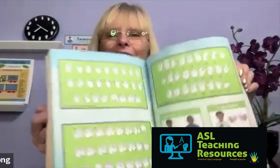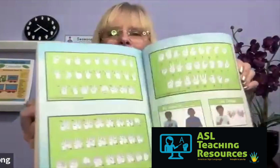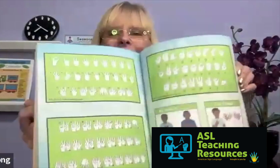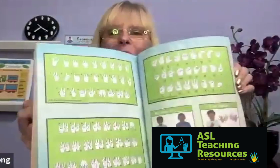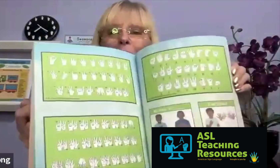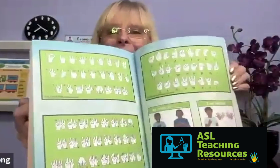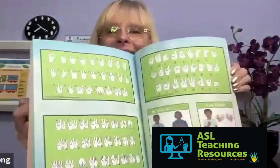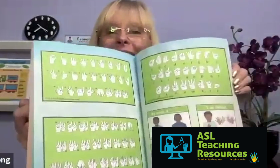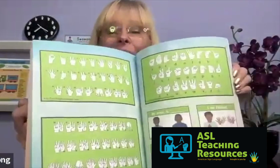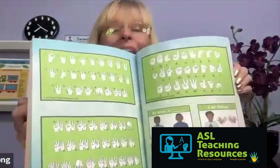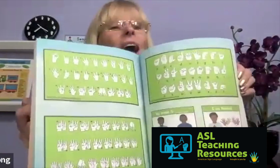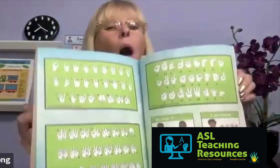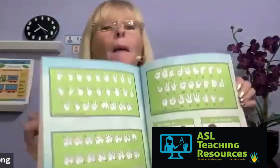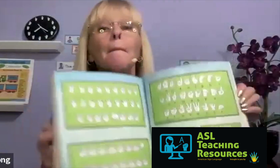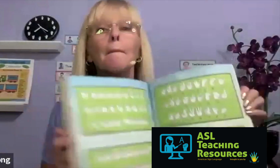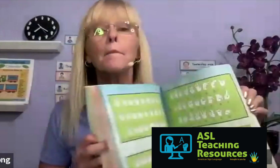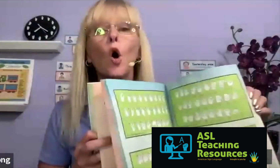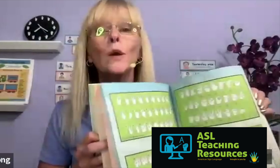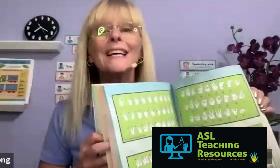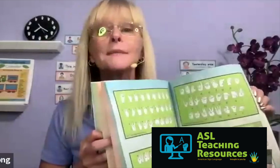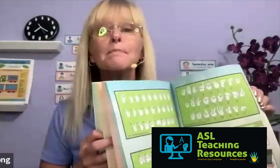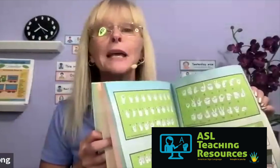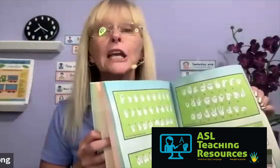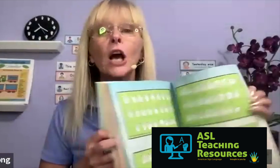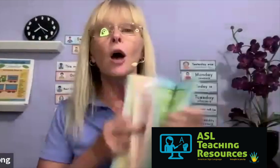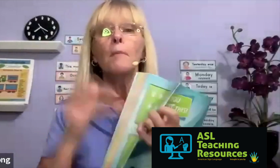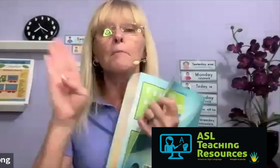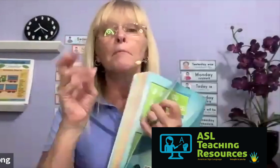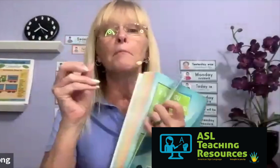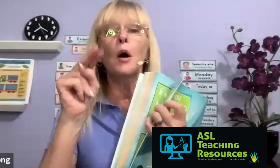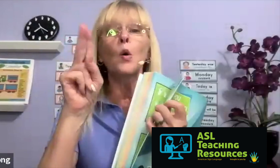in the back, bonus.